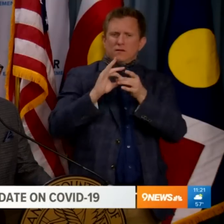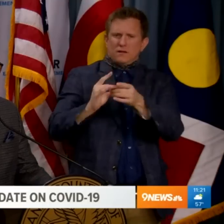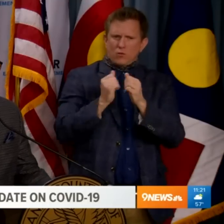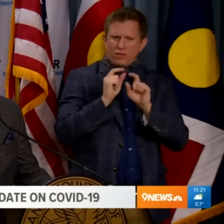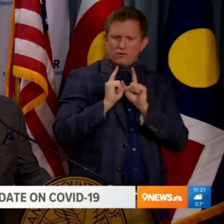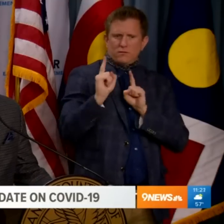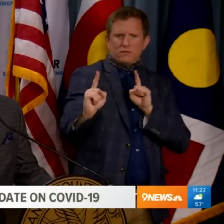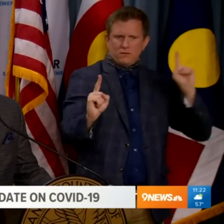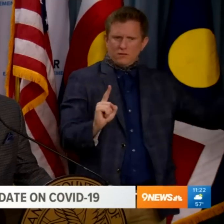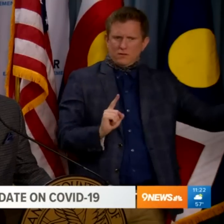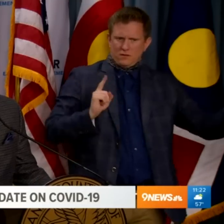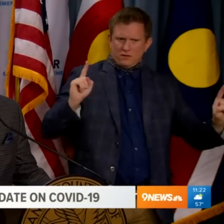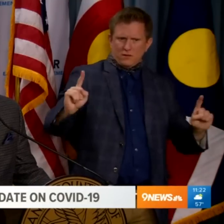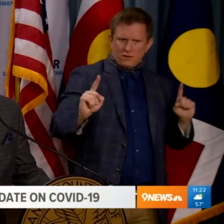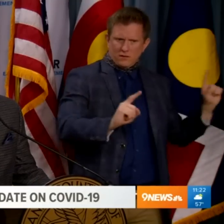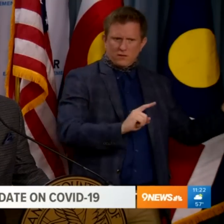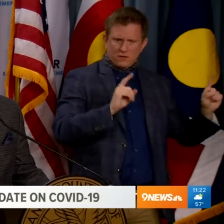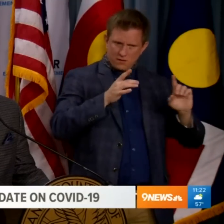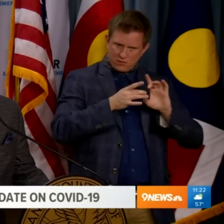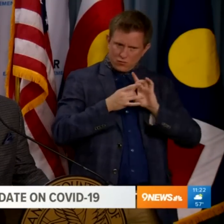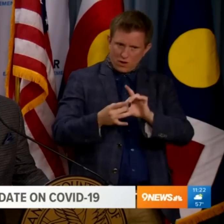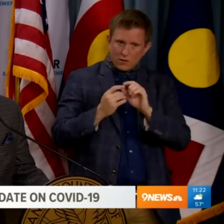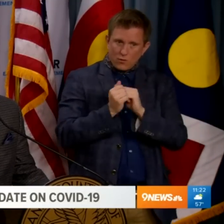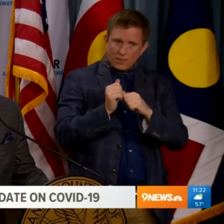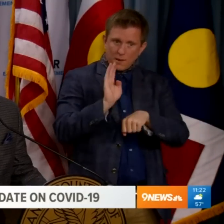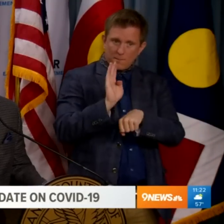over and a lot of tough decisions that have to be made.